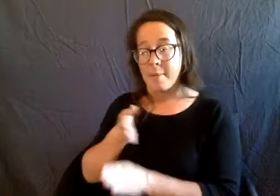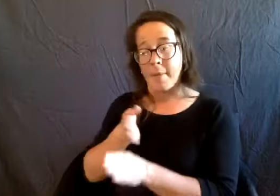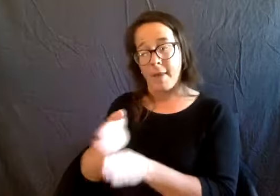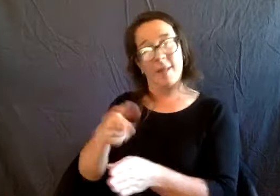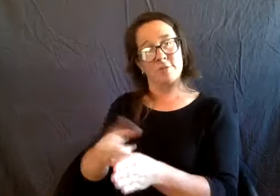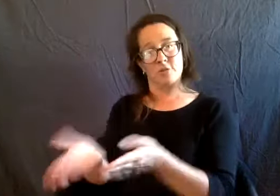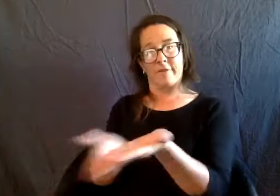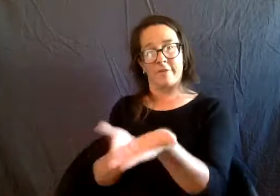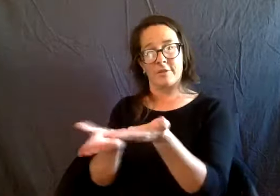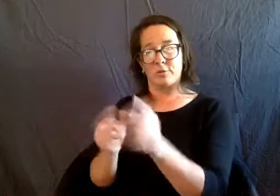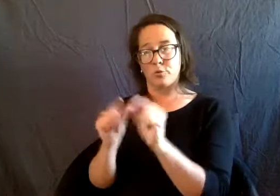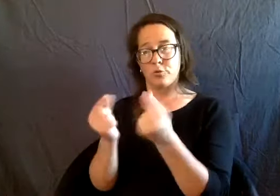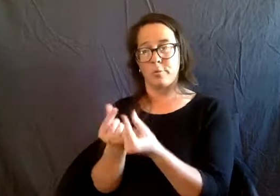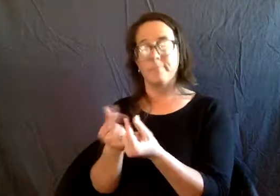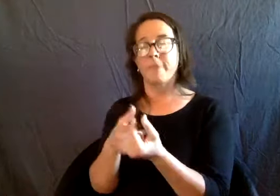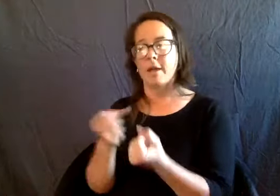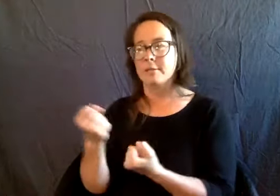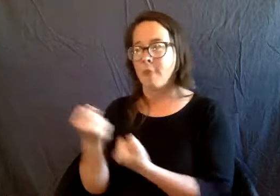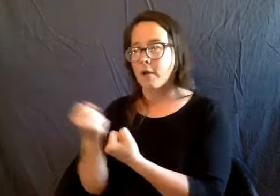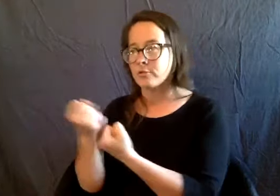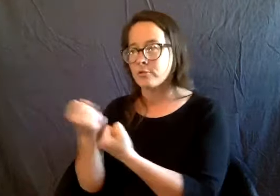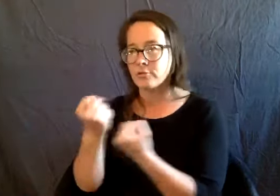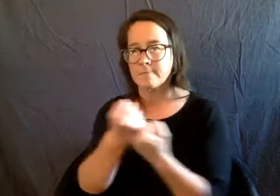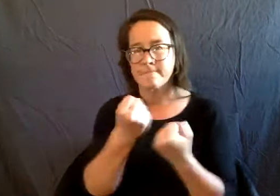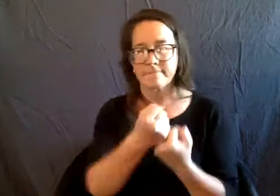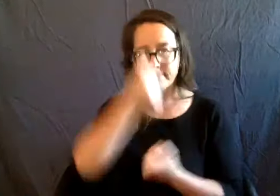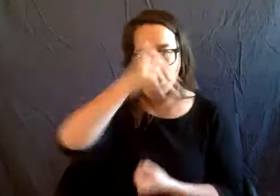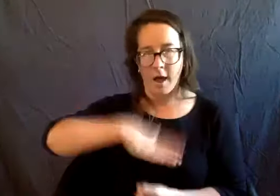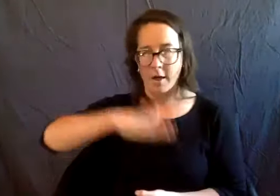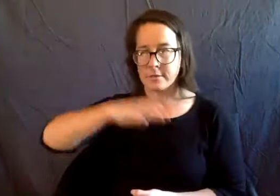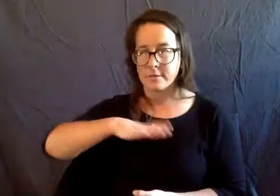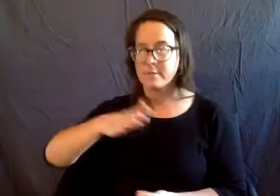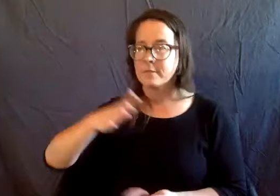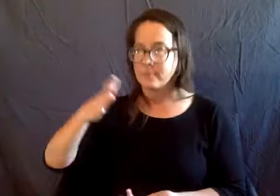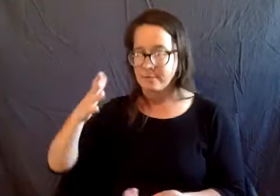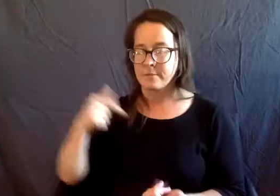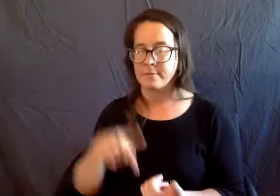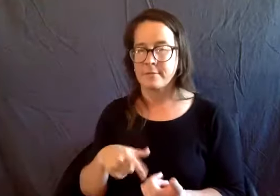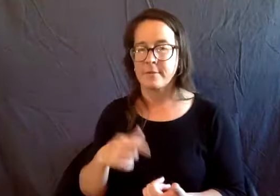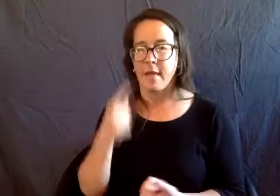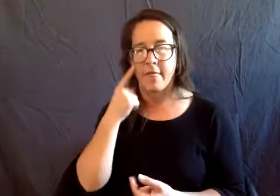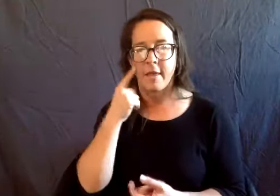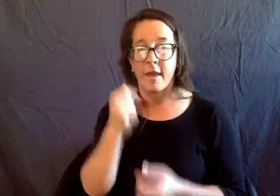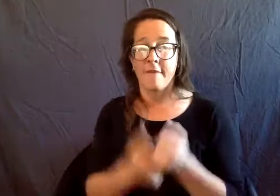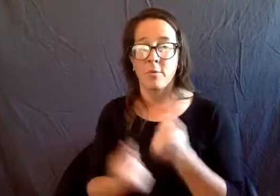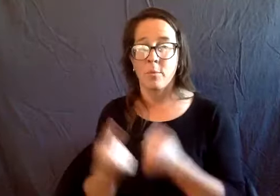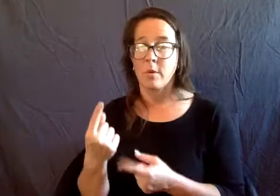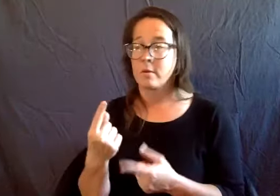main service work is that I sponsor guys. And I think that's the mission of both AA and Al-Anon. I think everyone ought to do